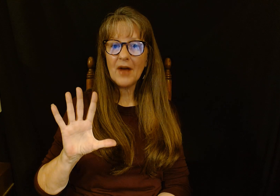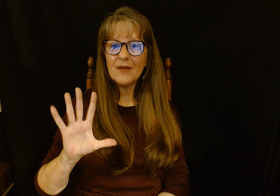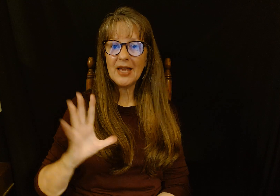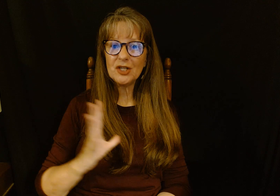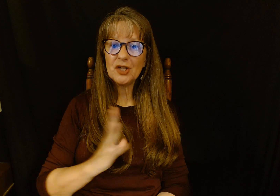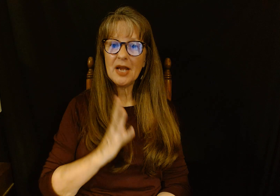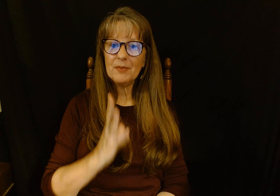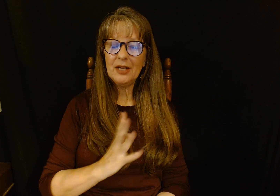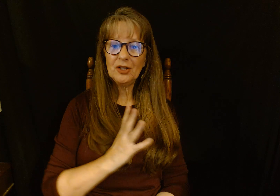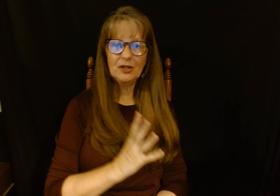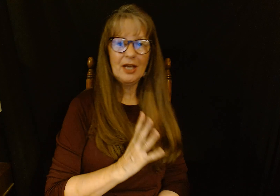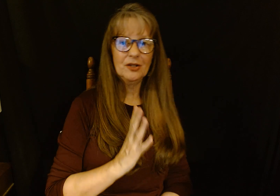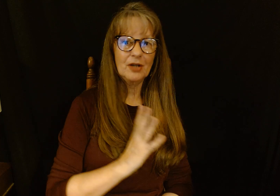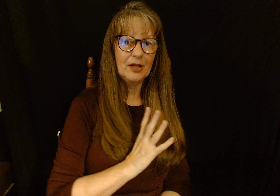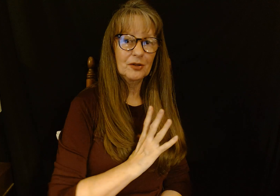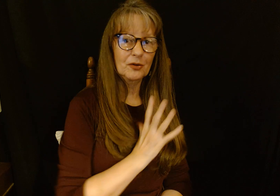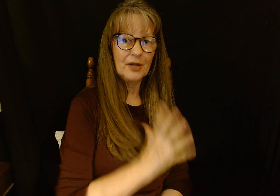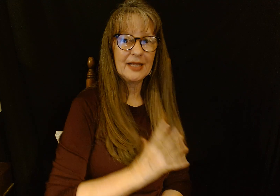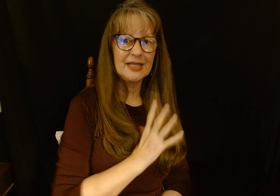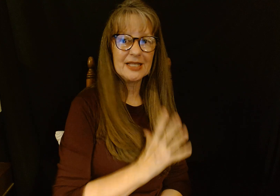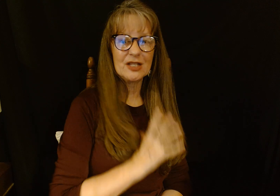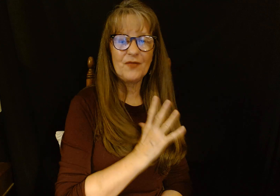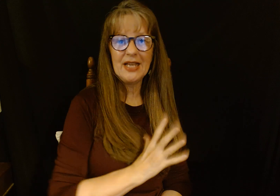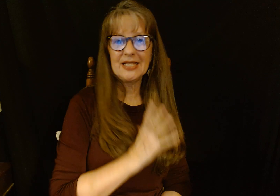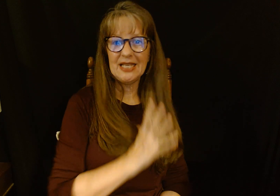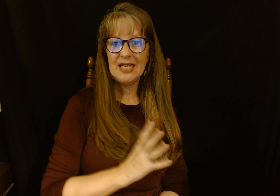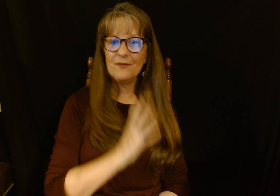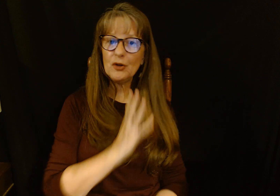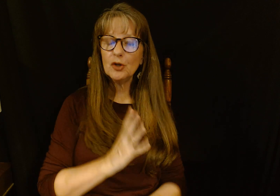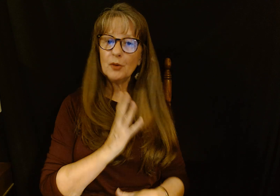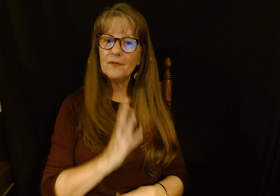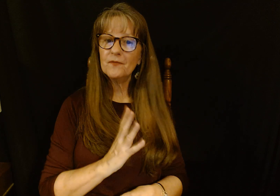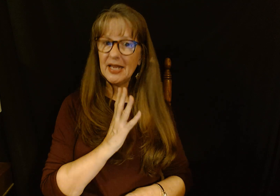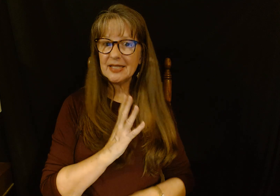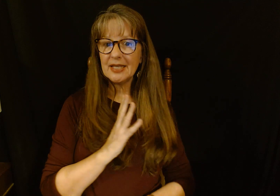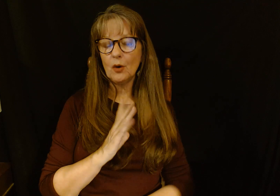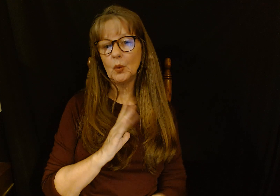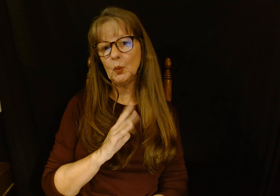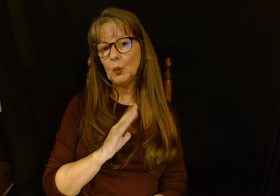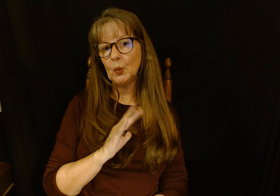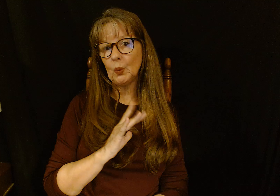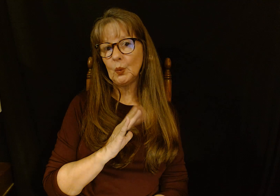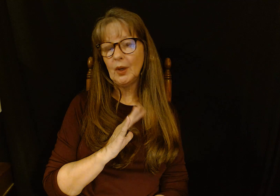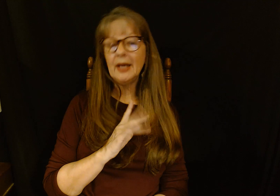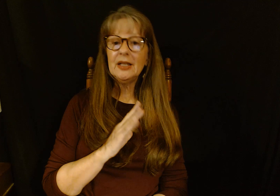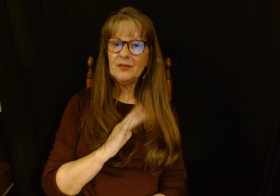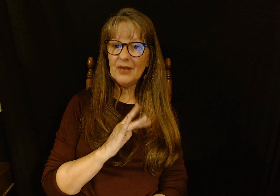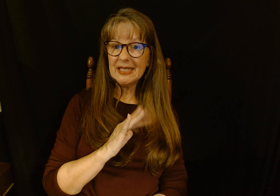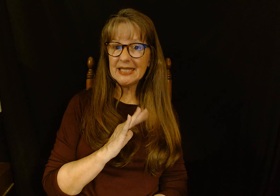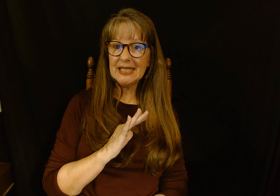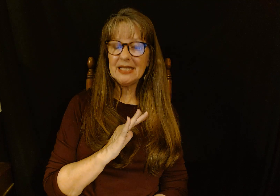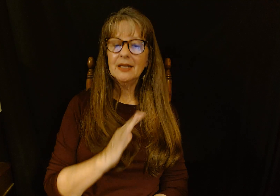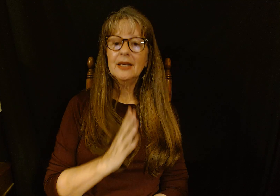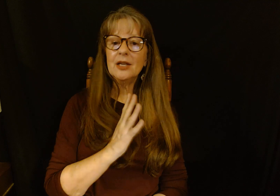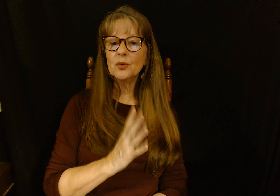hand shape, and you're like this, it's fancy. If you go to a fancy, or it's a fancy, either one,